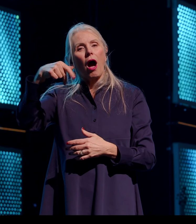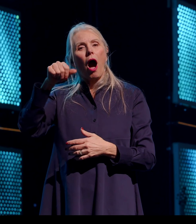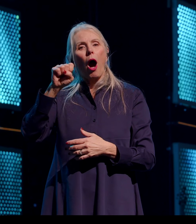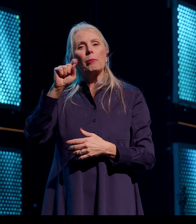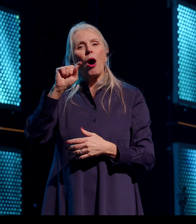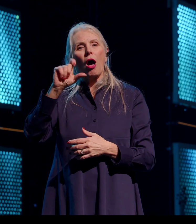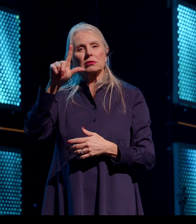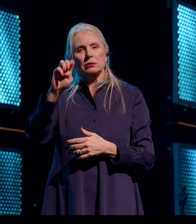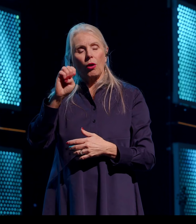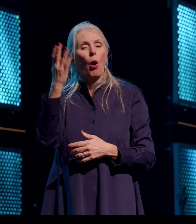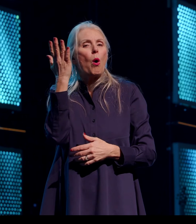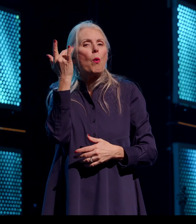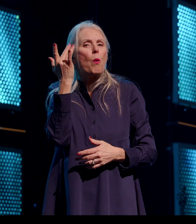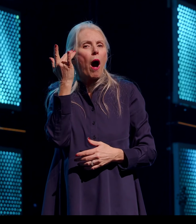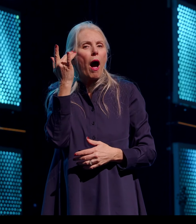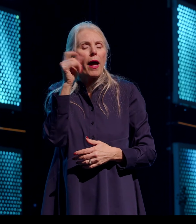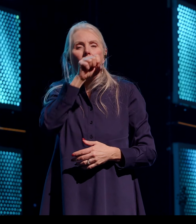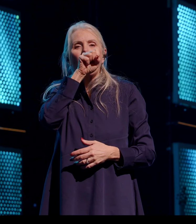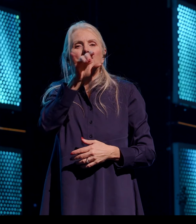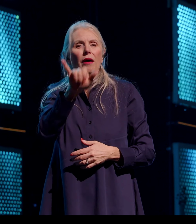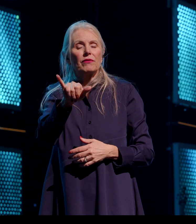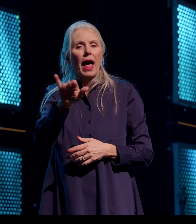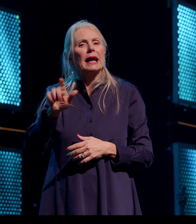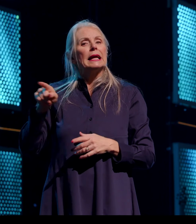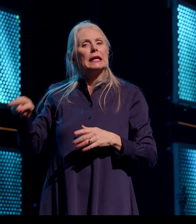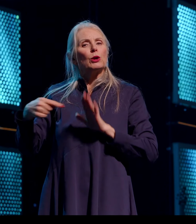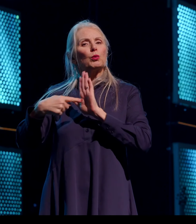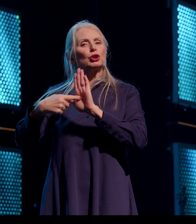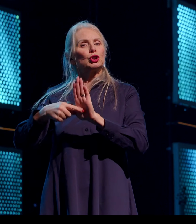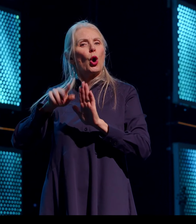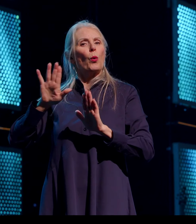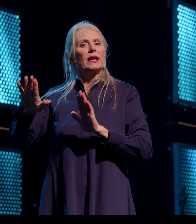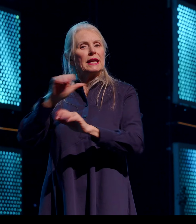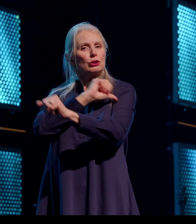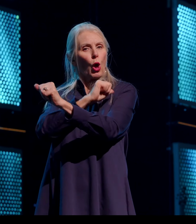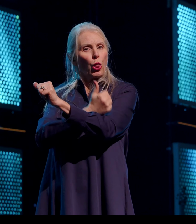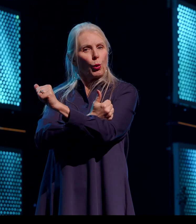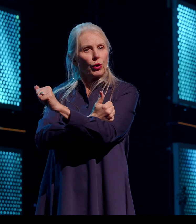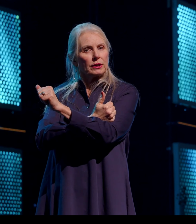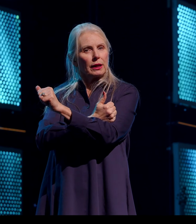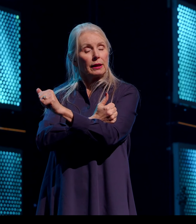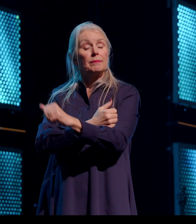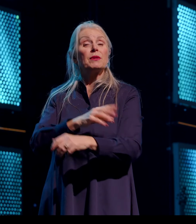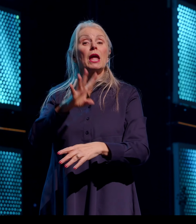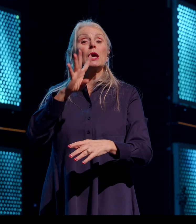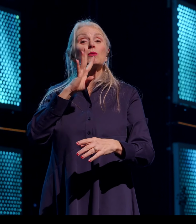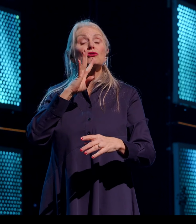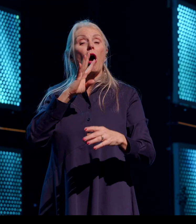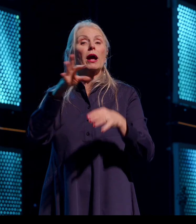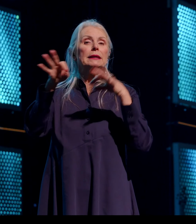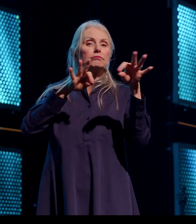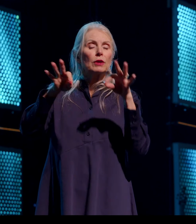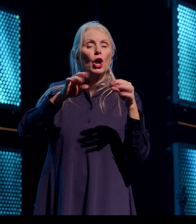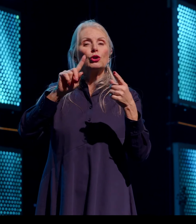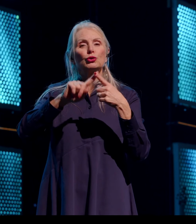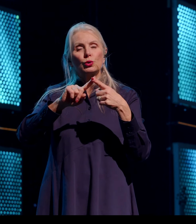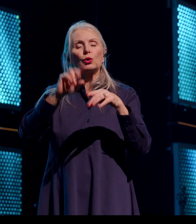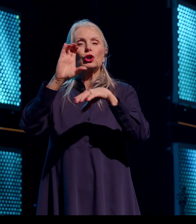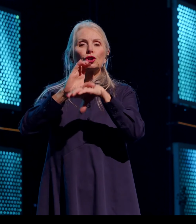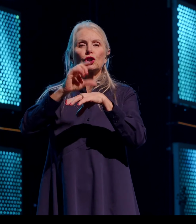that? I think many times because he had to show that he had authority to speak truth. He's talking to the church of Galatia, a lot of issues.